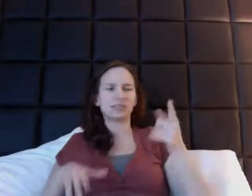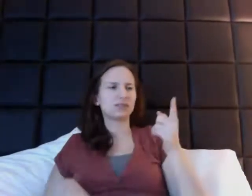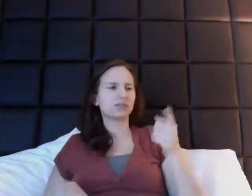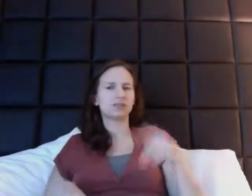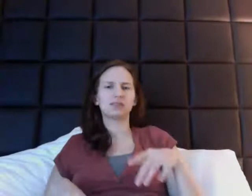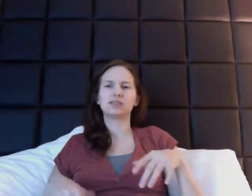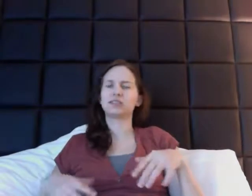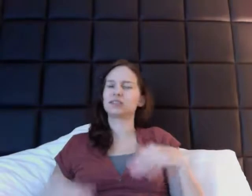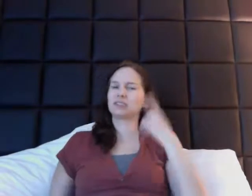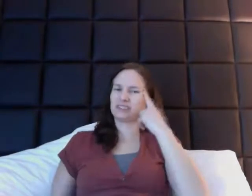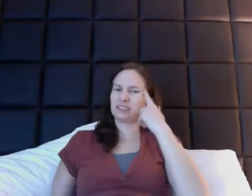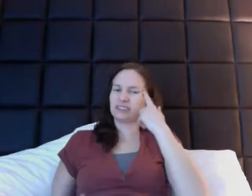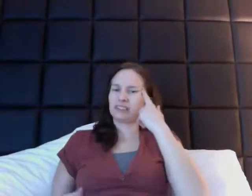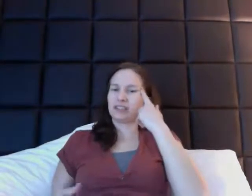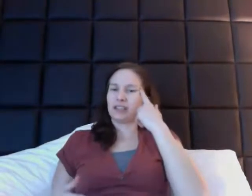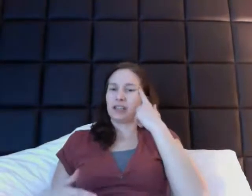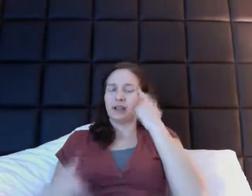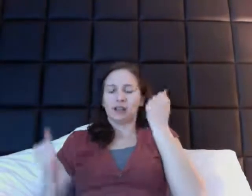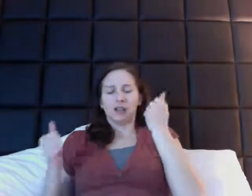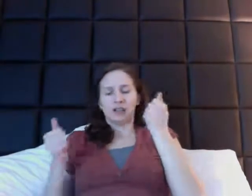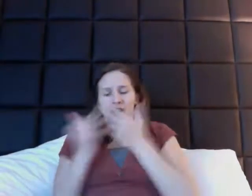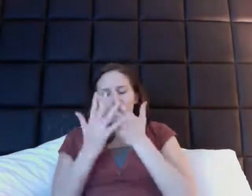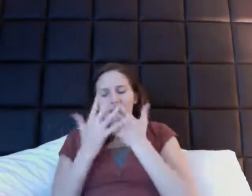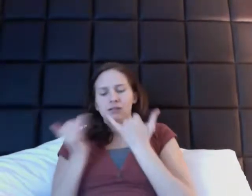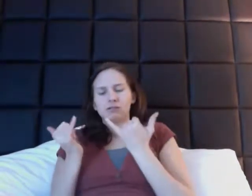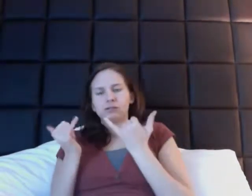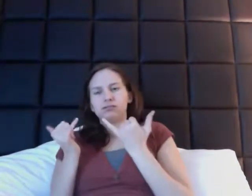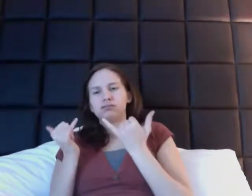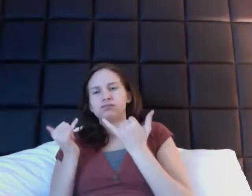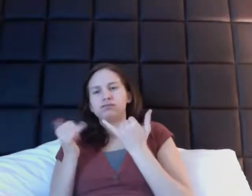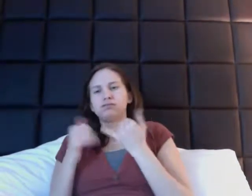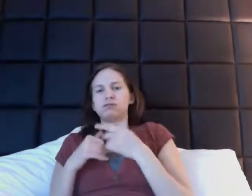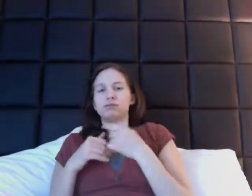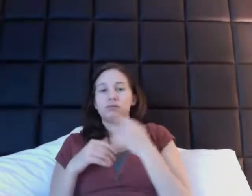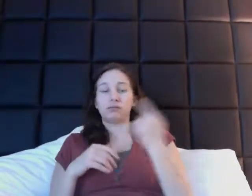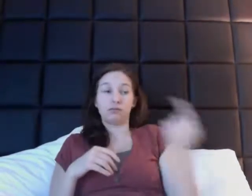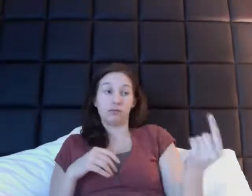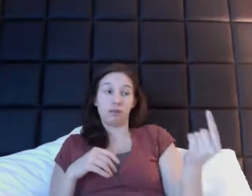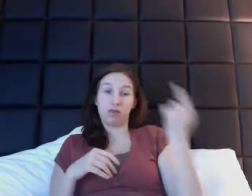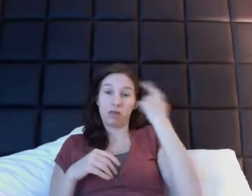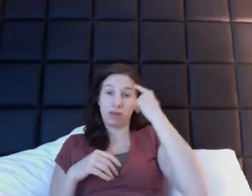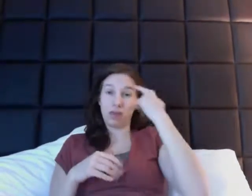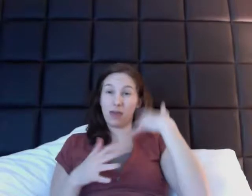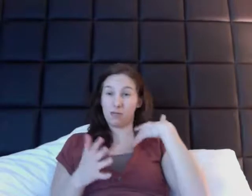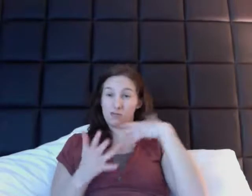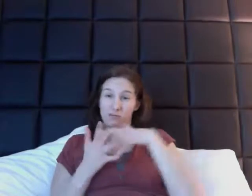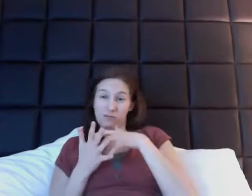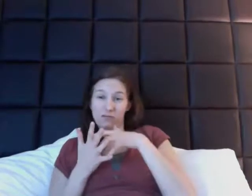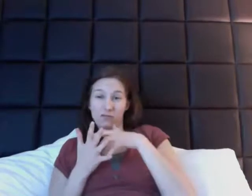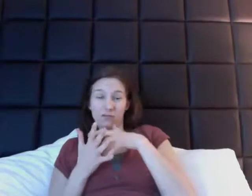I think I'm finally scared now. You think I'm weak. I think you're wrong.